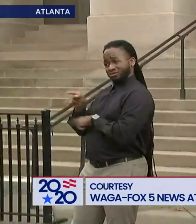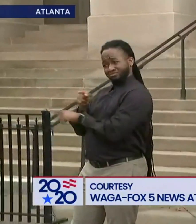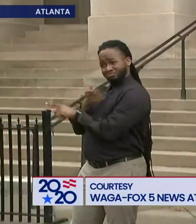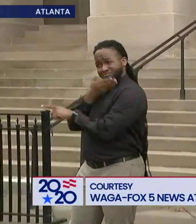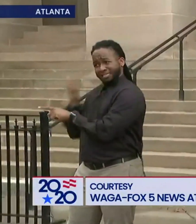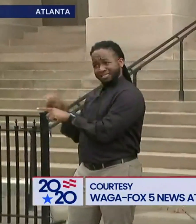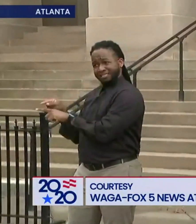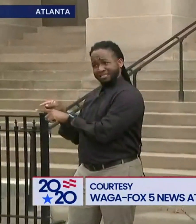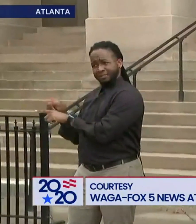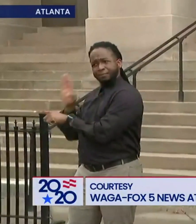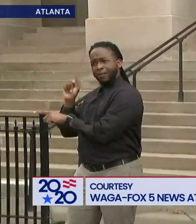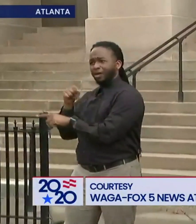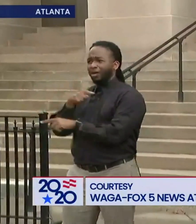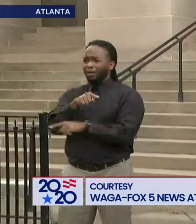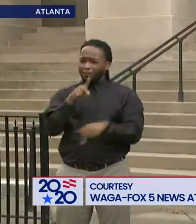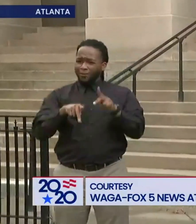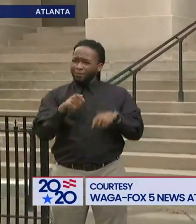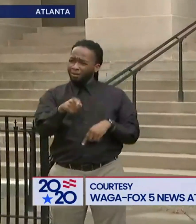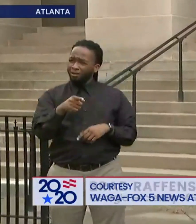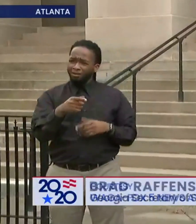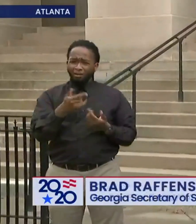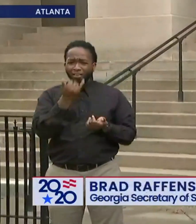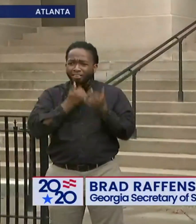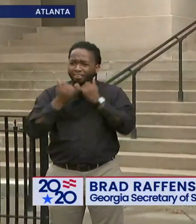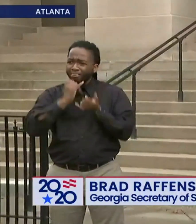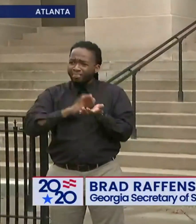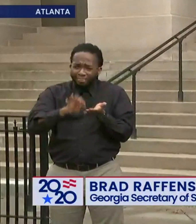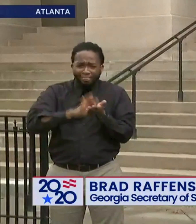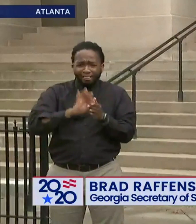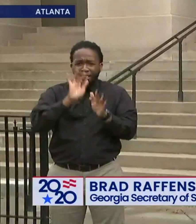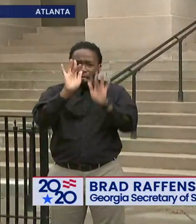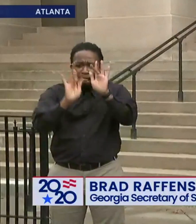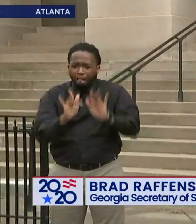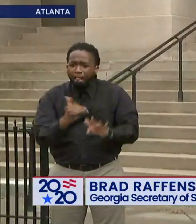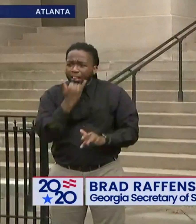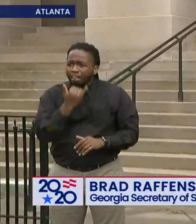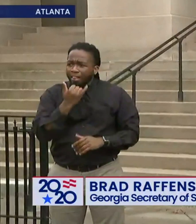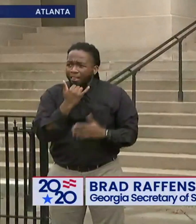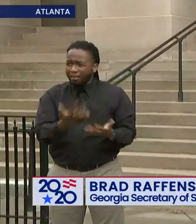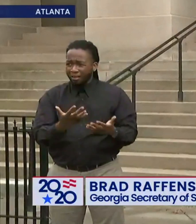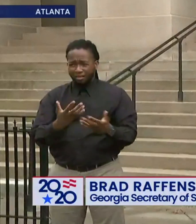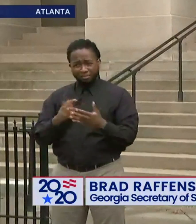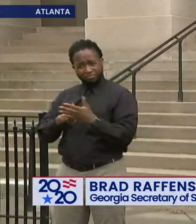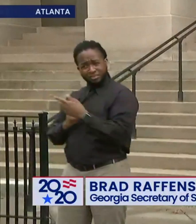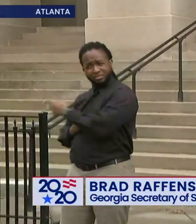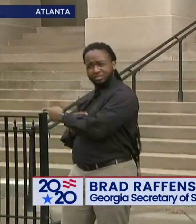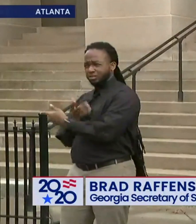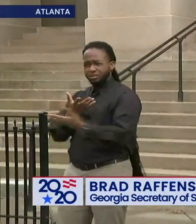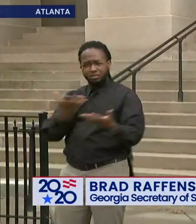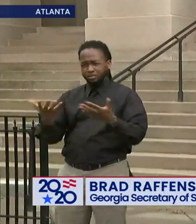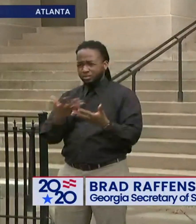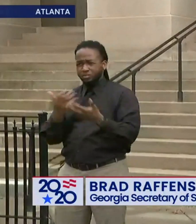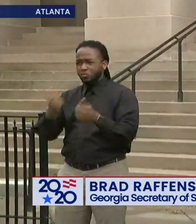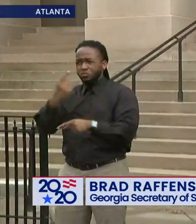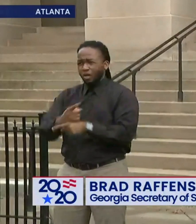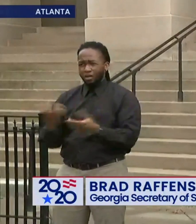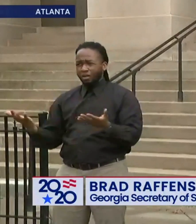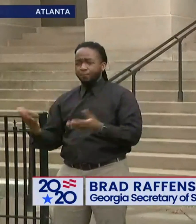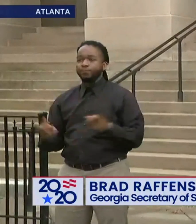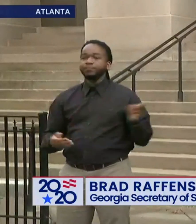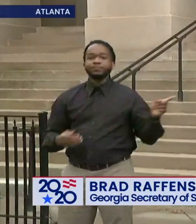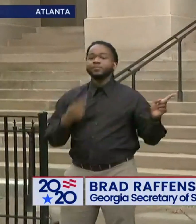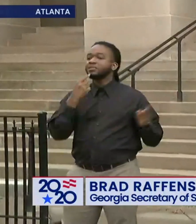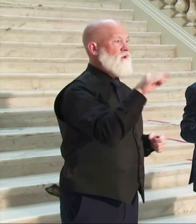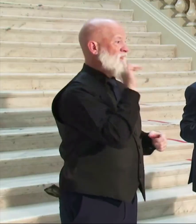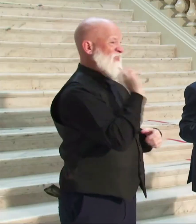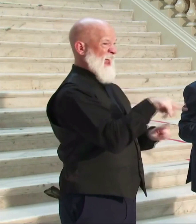hand recount? It really is what the numbers take us to, and we're following the process that would drive us to that, that's in current